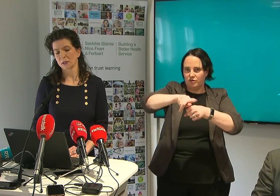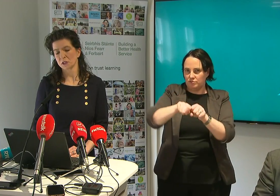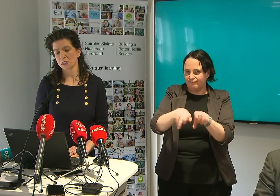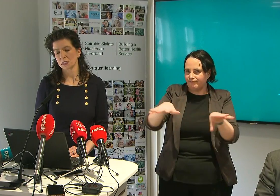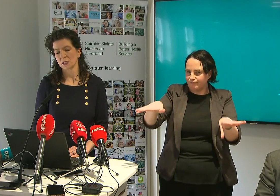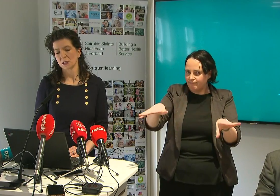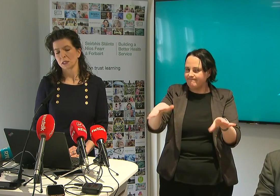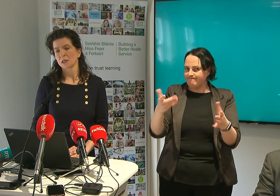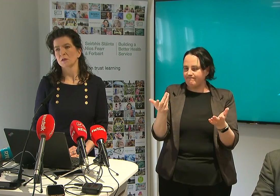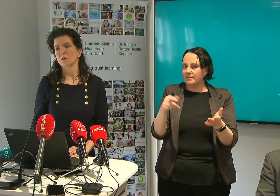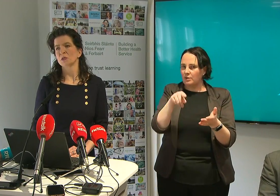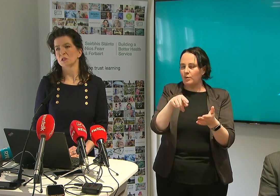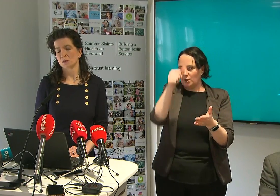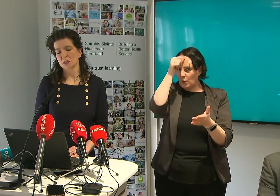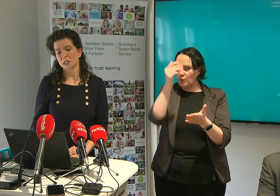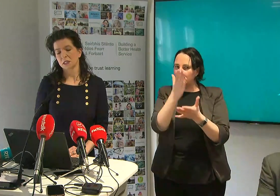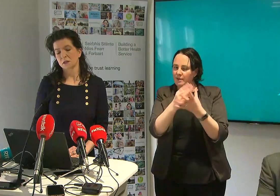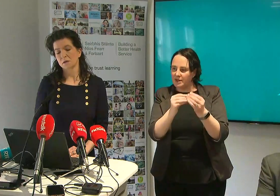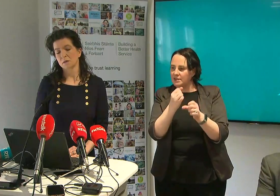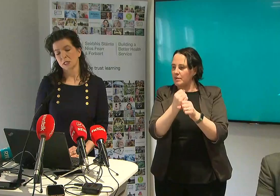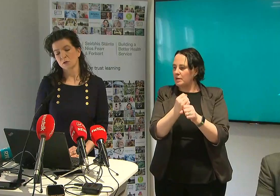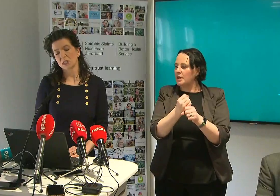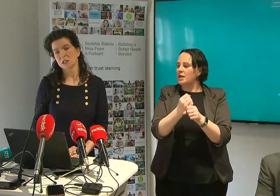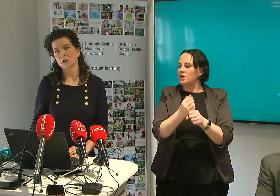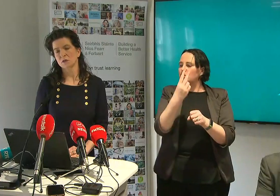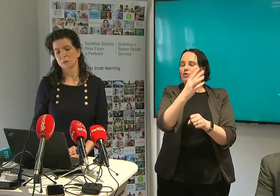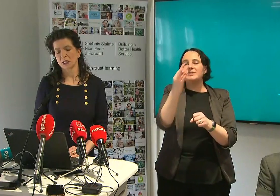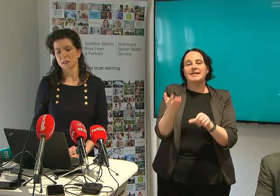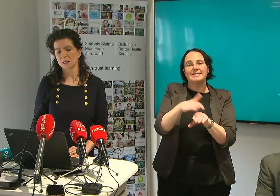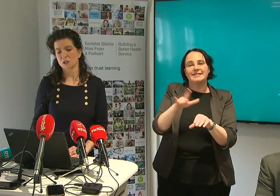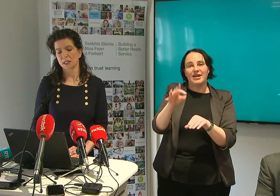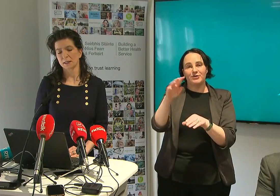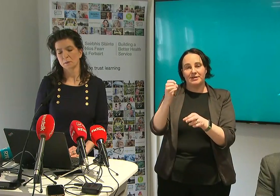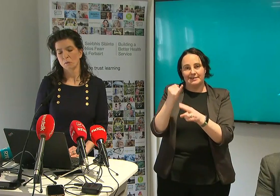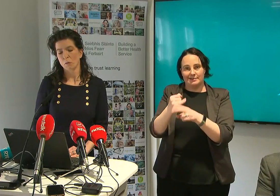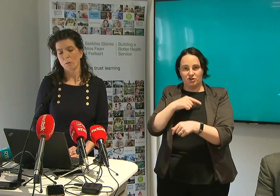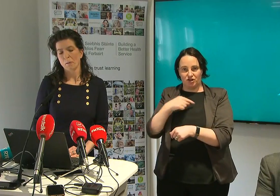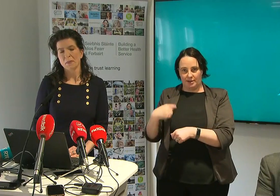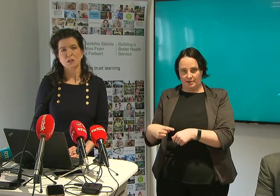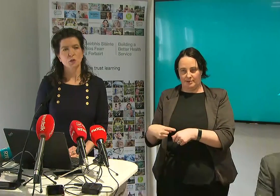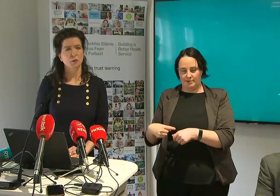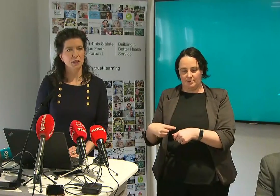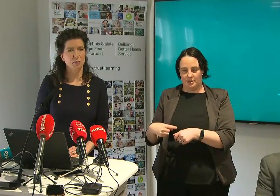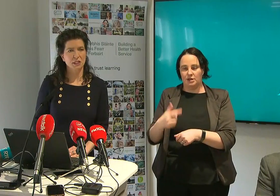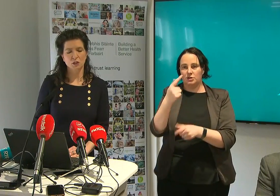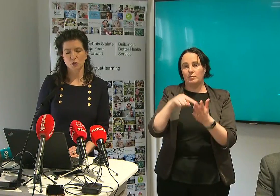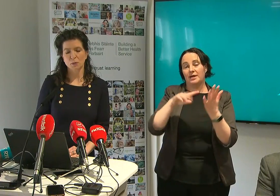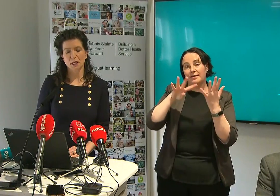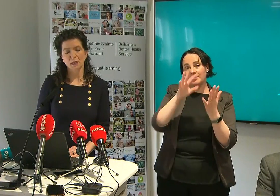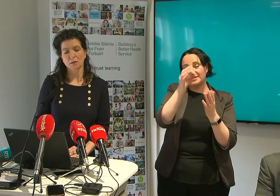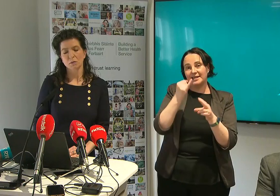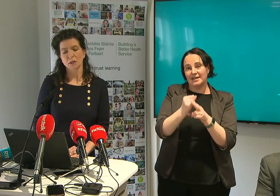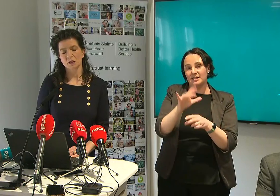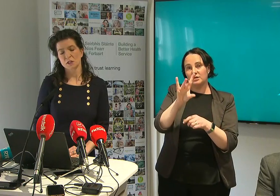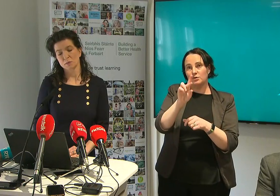things about it. There was a 2% death rate in confirmed cases in China, 2.9% in